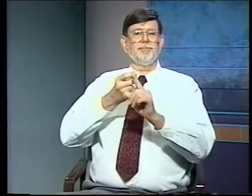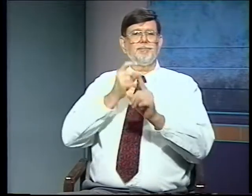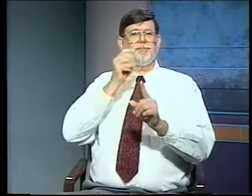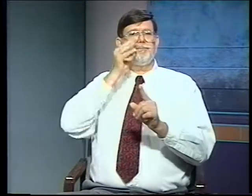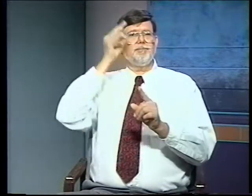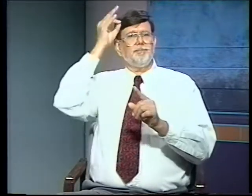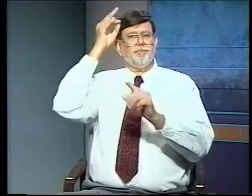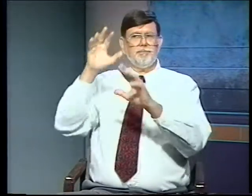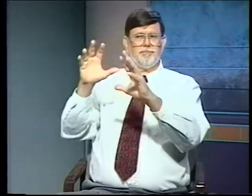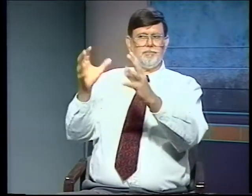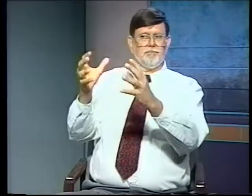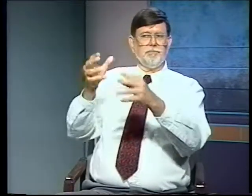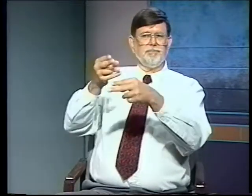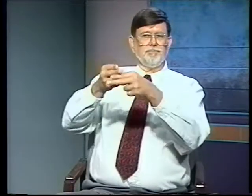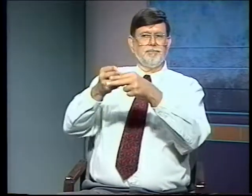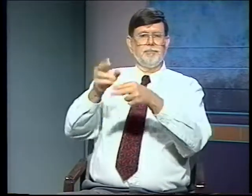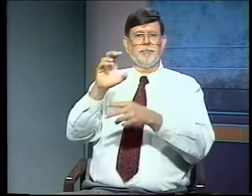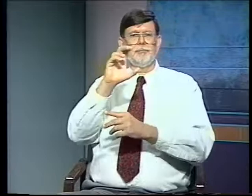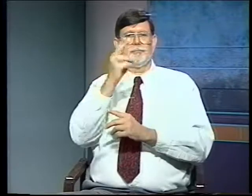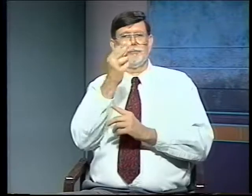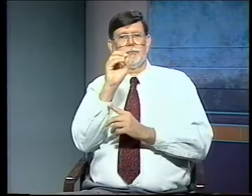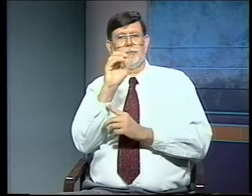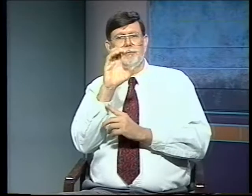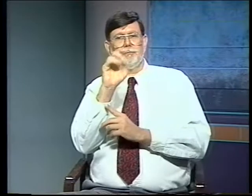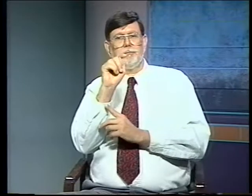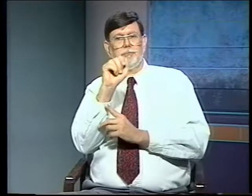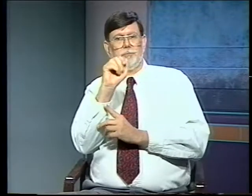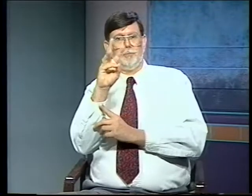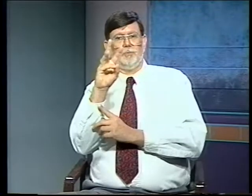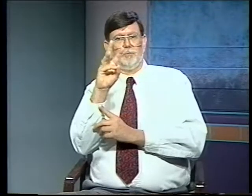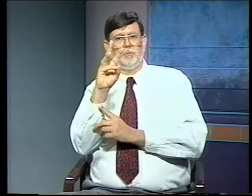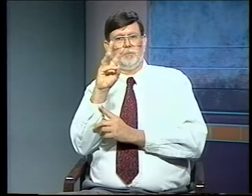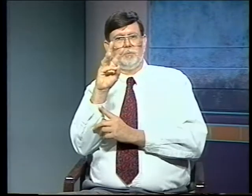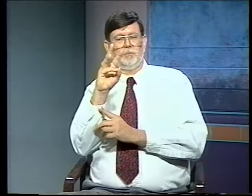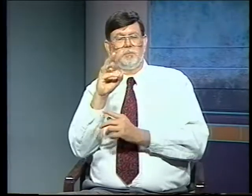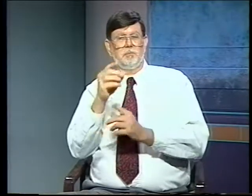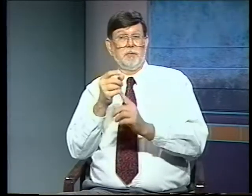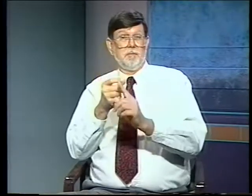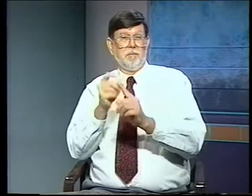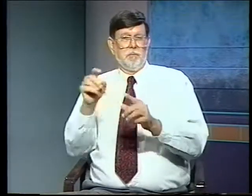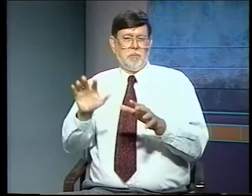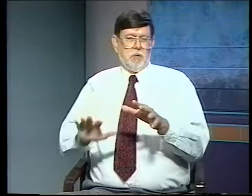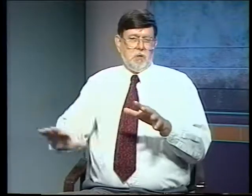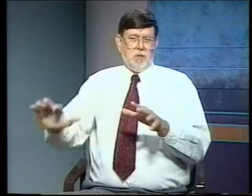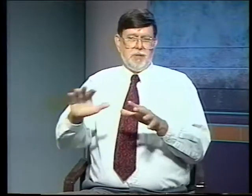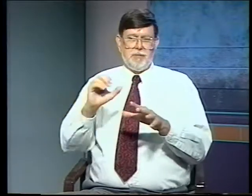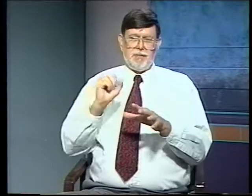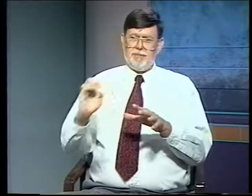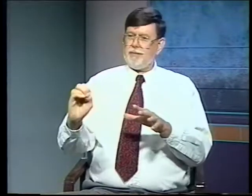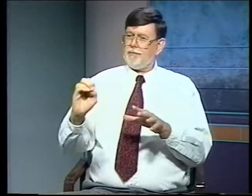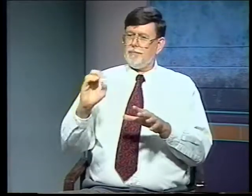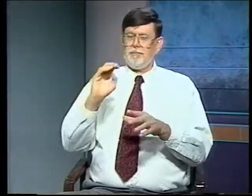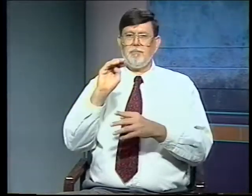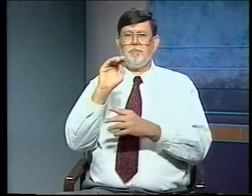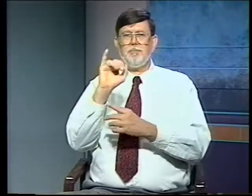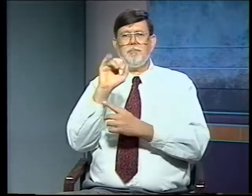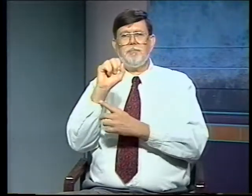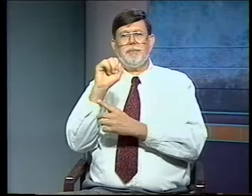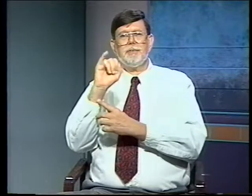working also as a counselor. And my Indian heritage is that of the Choctaw Nation from